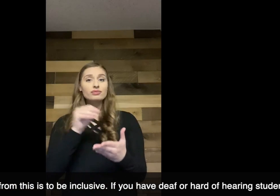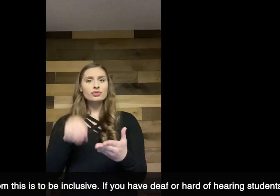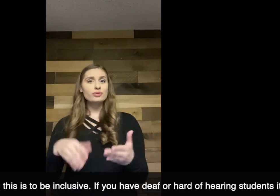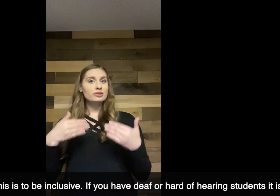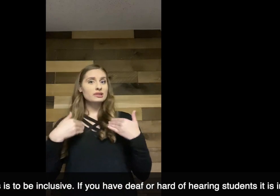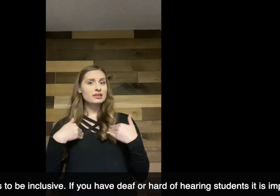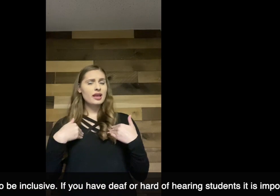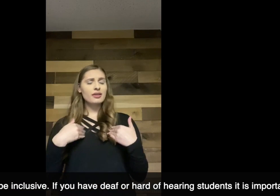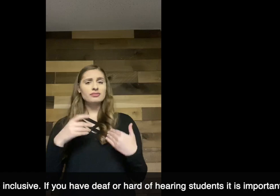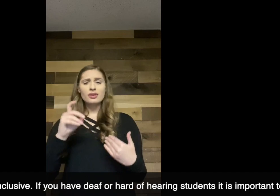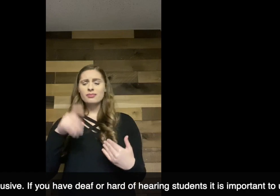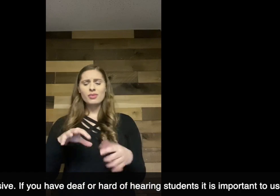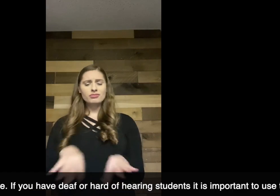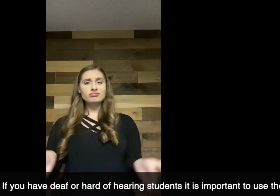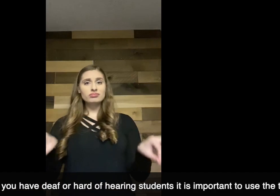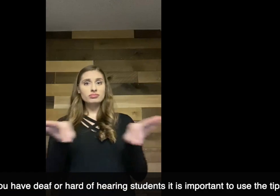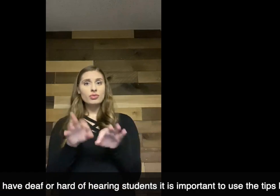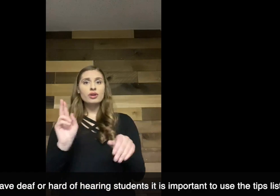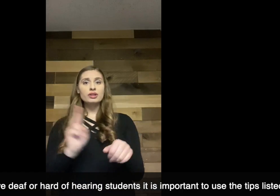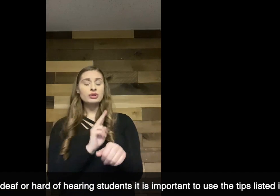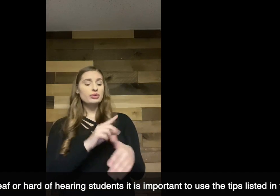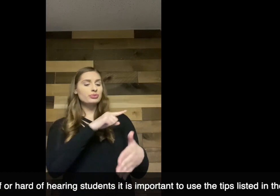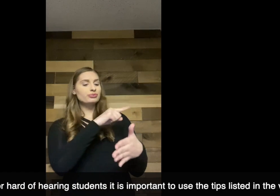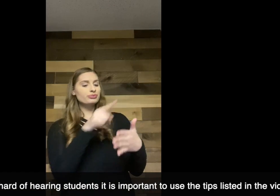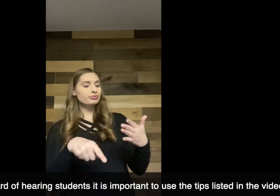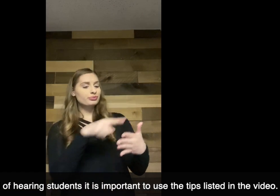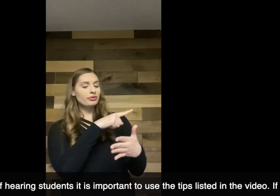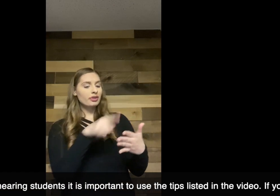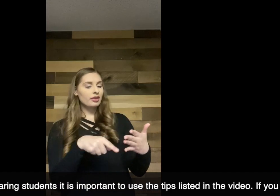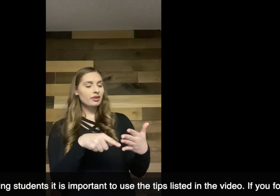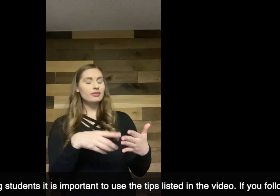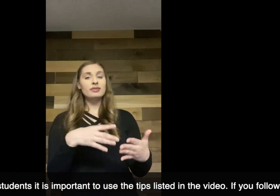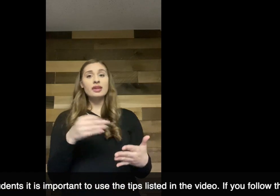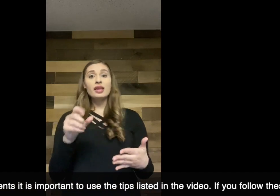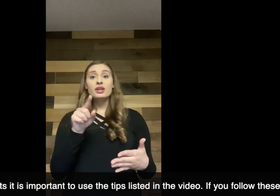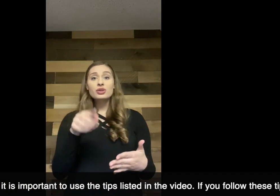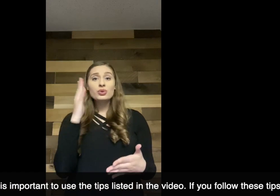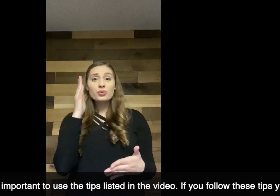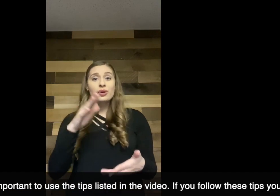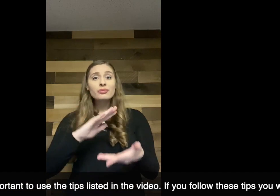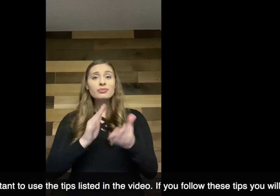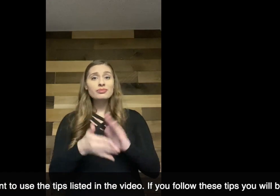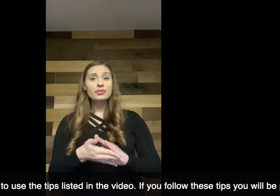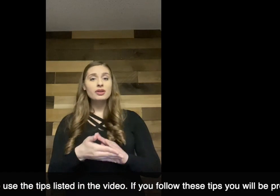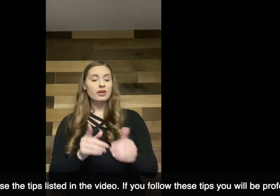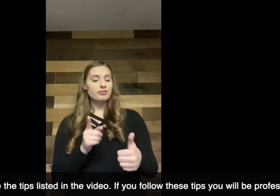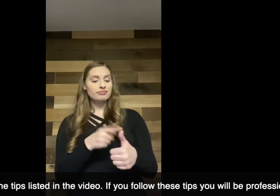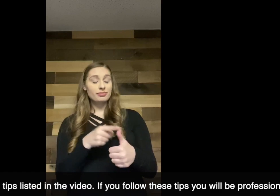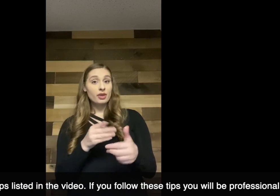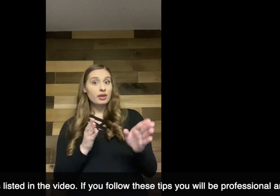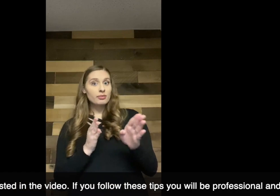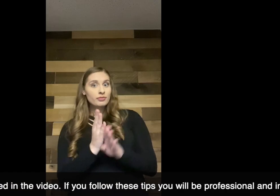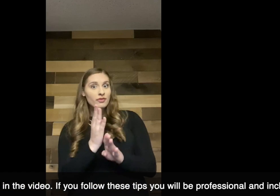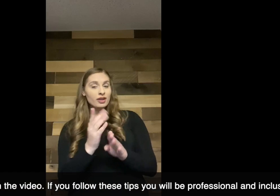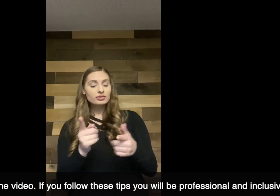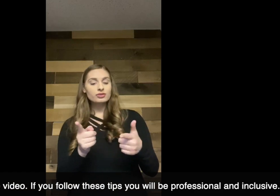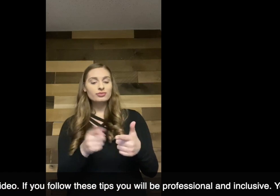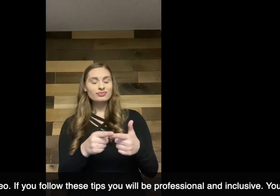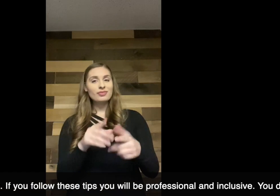tips listed in the video. If you follow these tips, you will be professional and inclusive. Your deaf or hard of